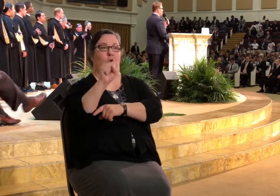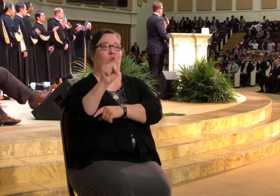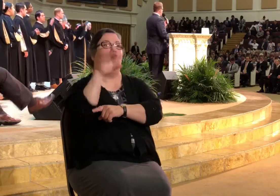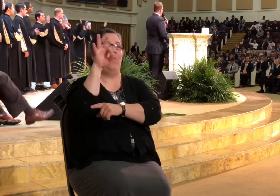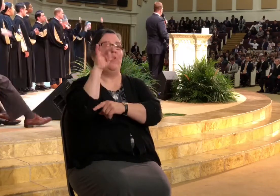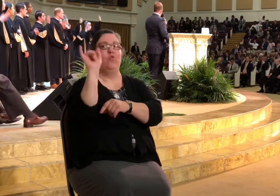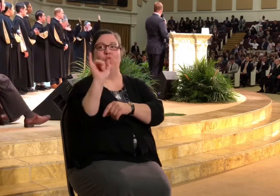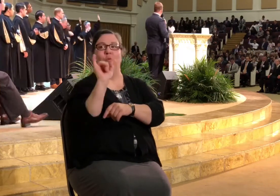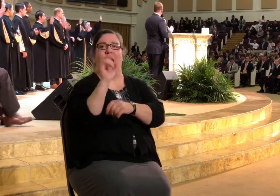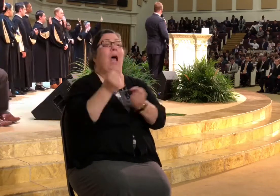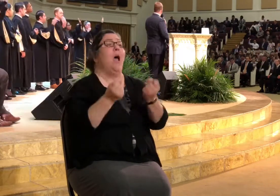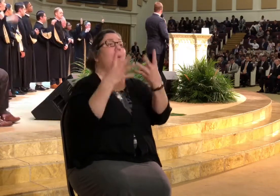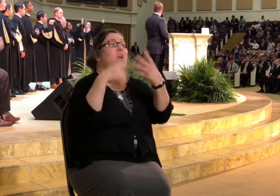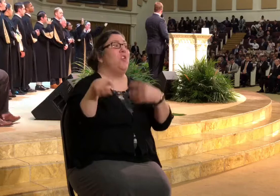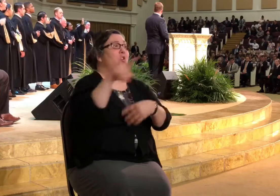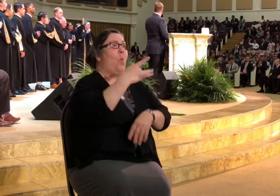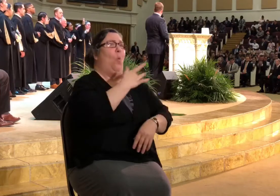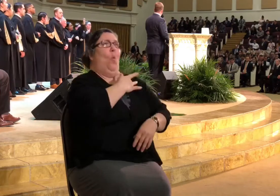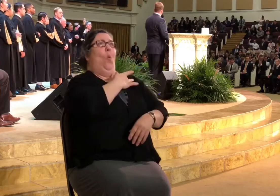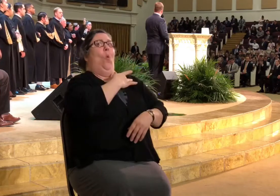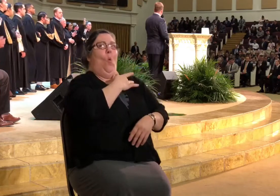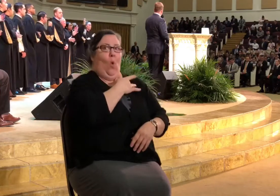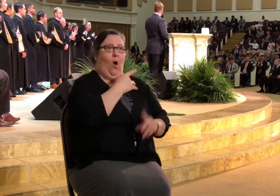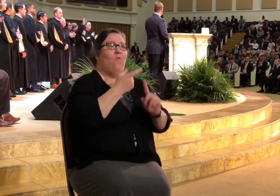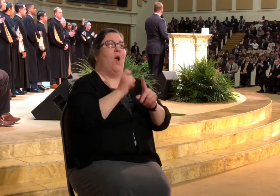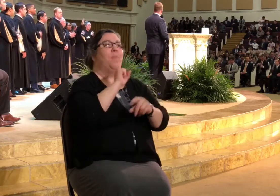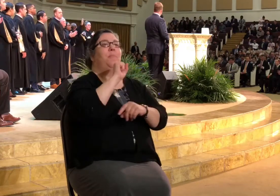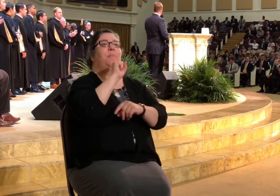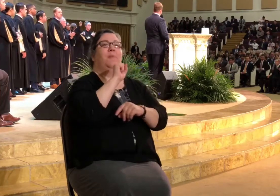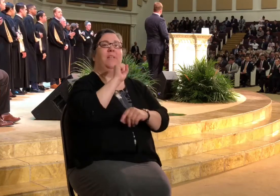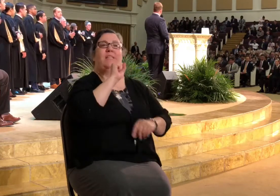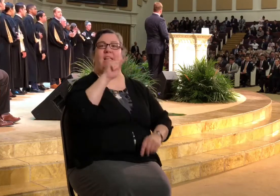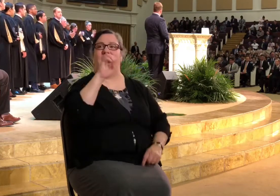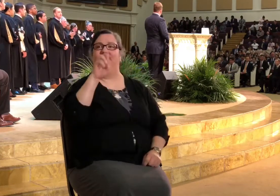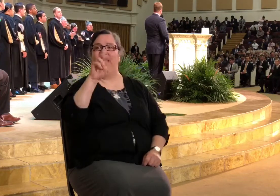Ghost? Missionary Stephen Jones to Honduras.